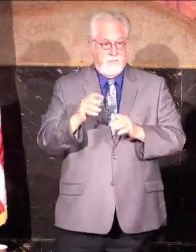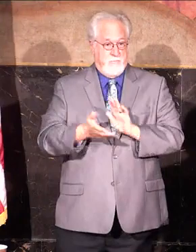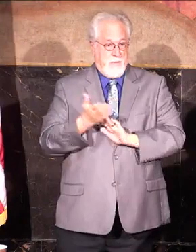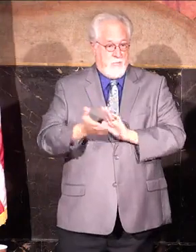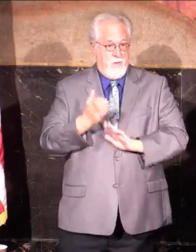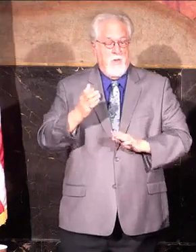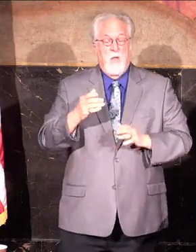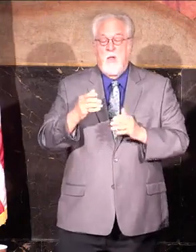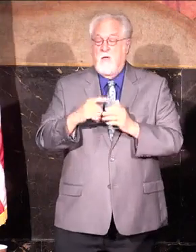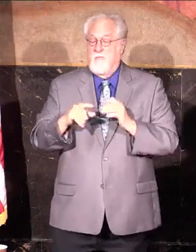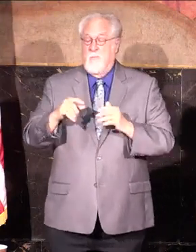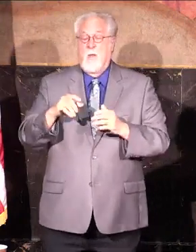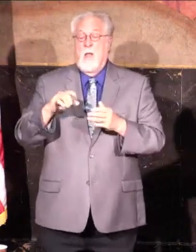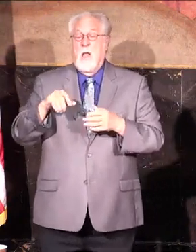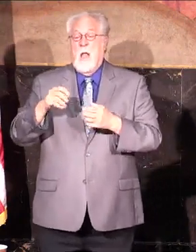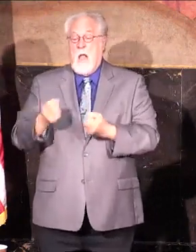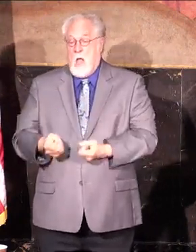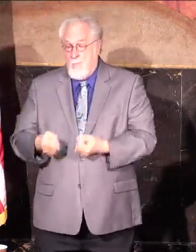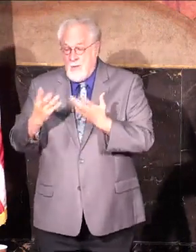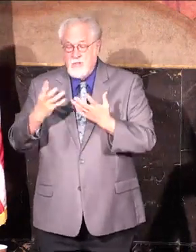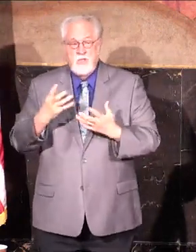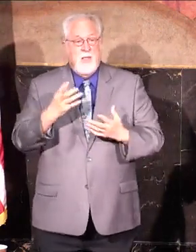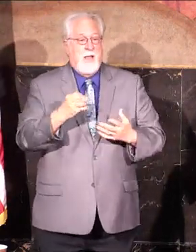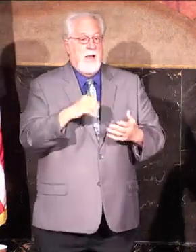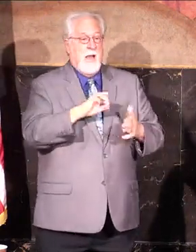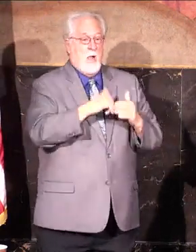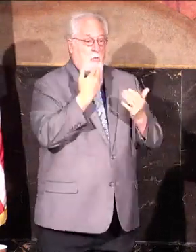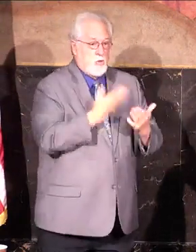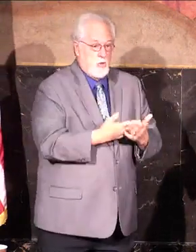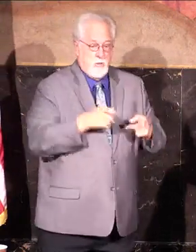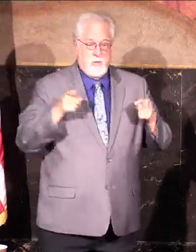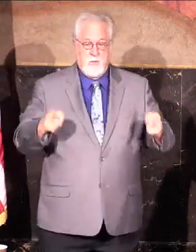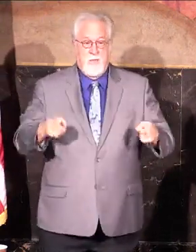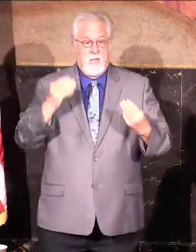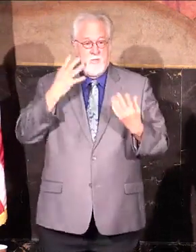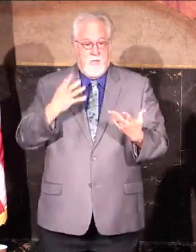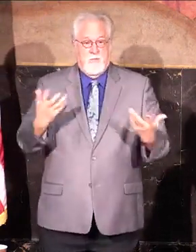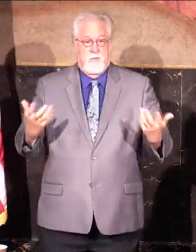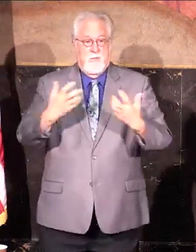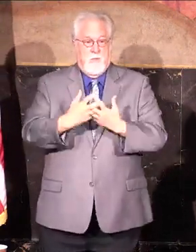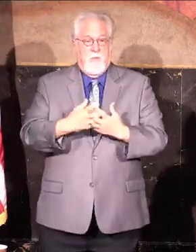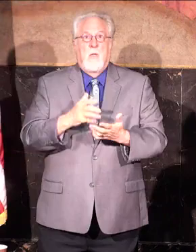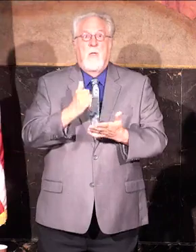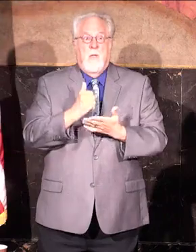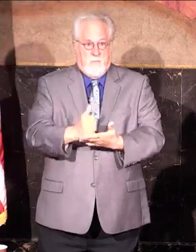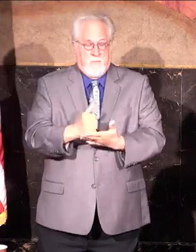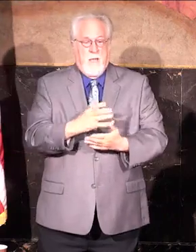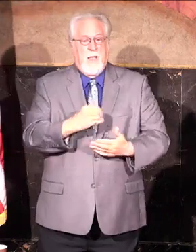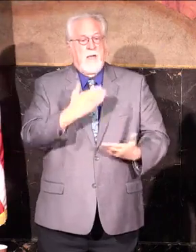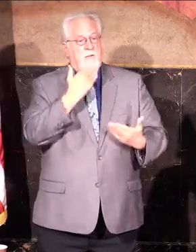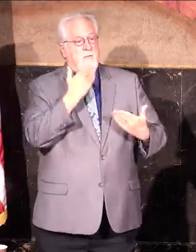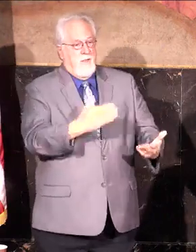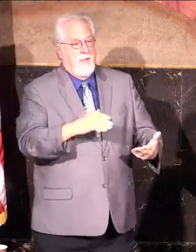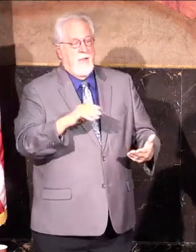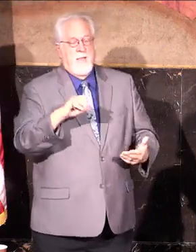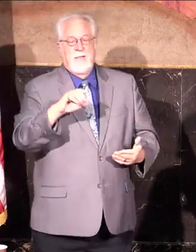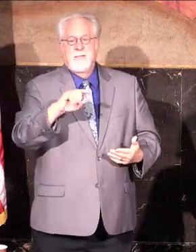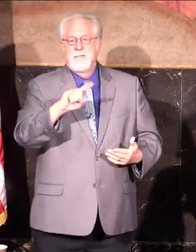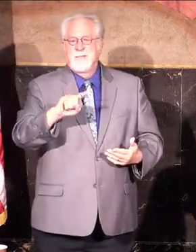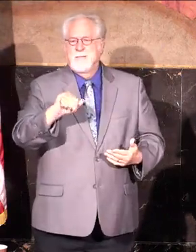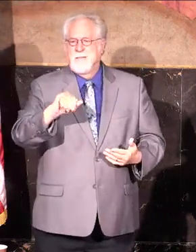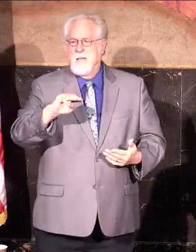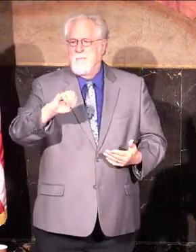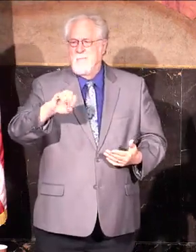from a quantity and a quality perspective, the information that they have is very helpful. And I want to thank Samesh and all the